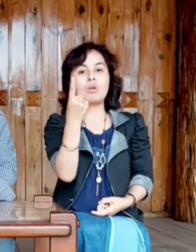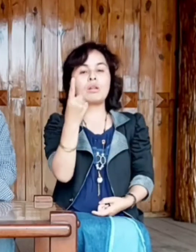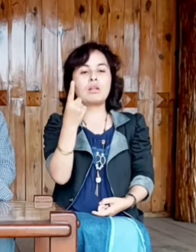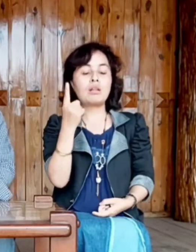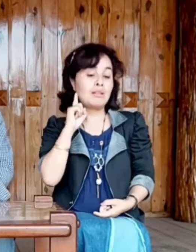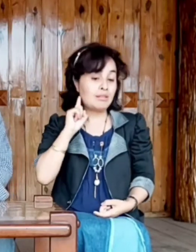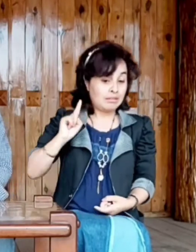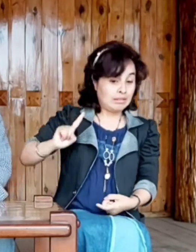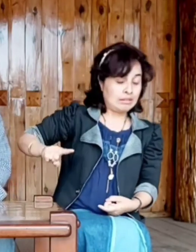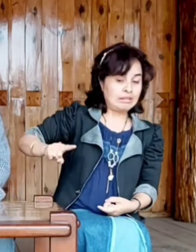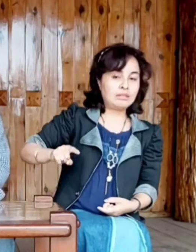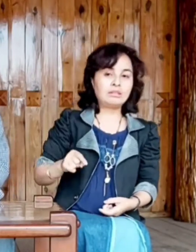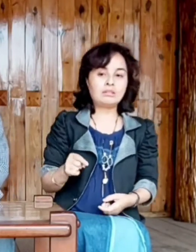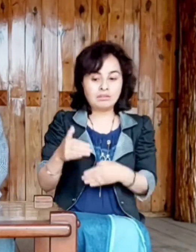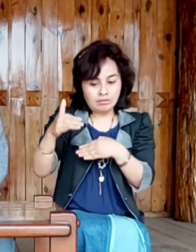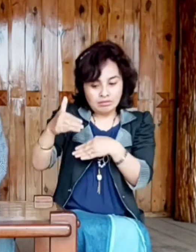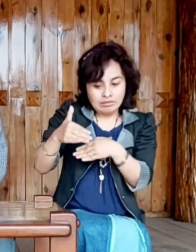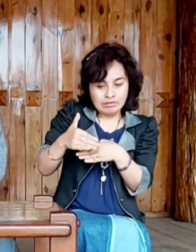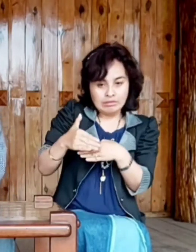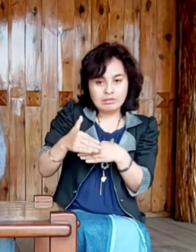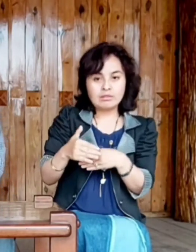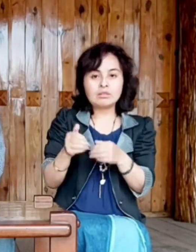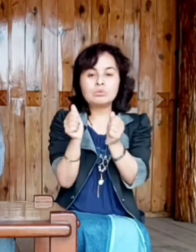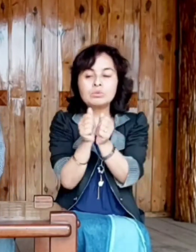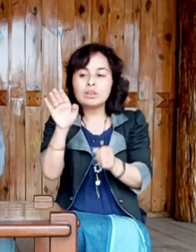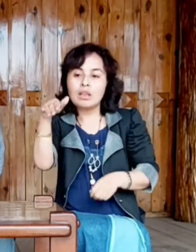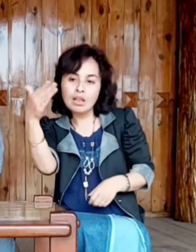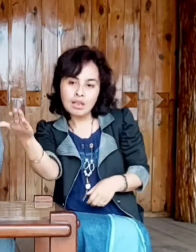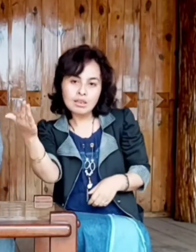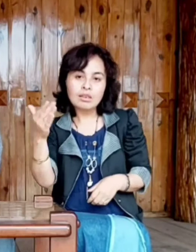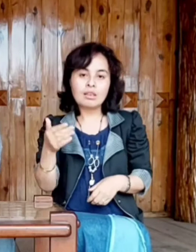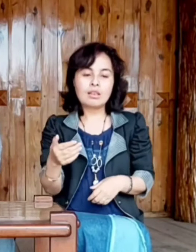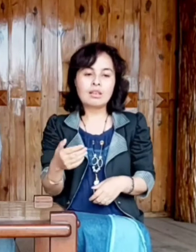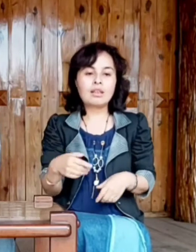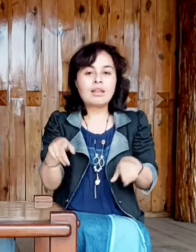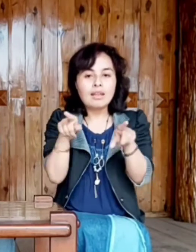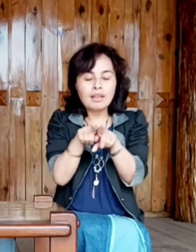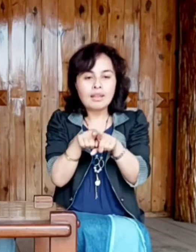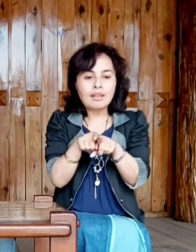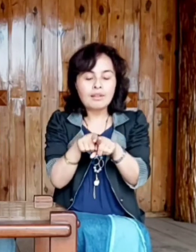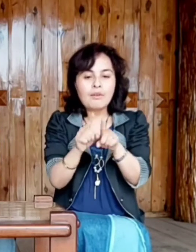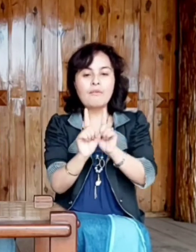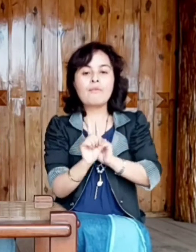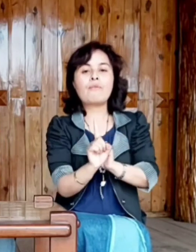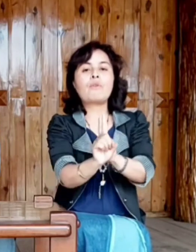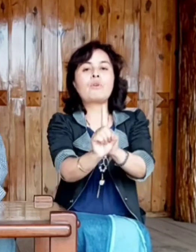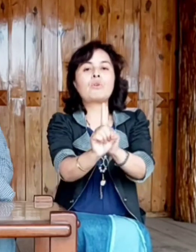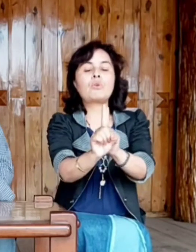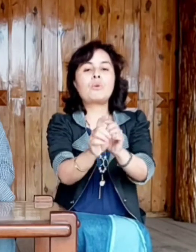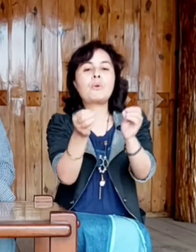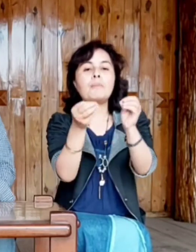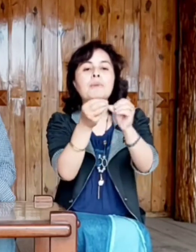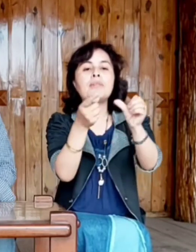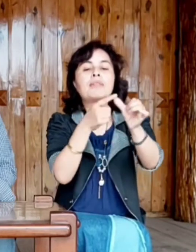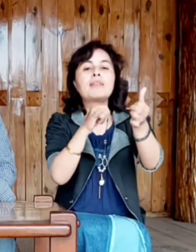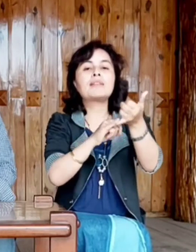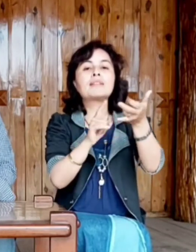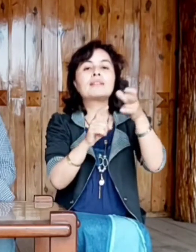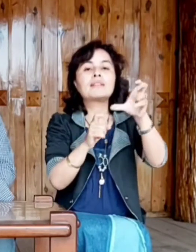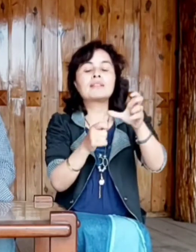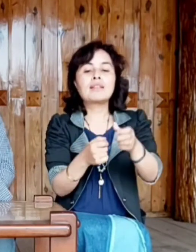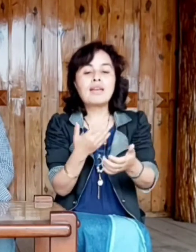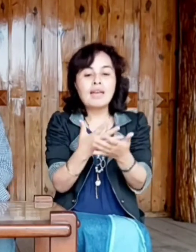Avoid close contact with others and follow the basic